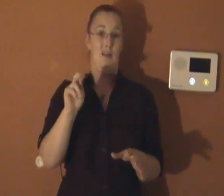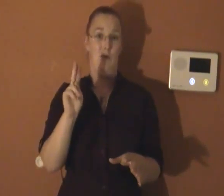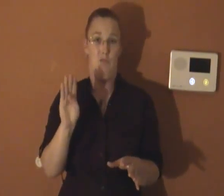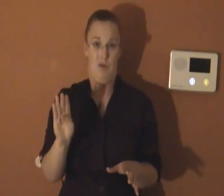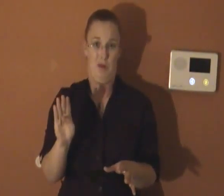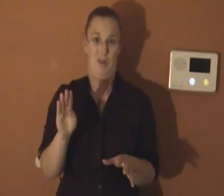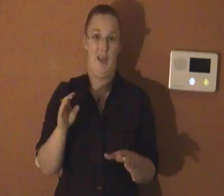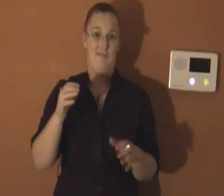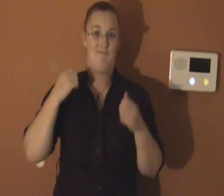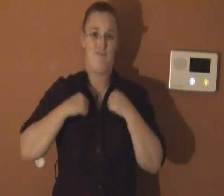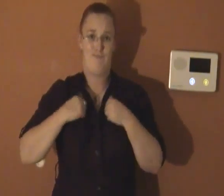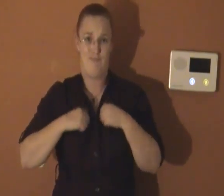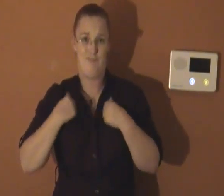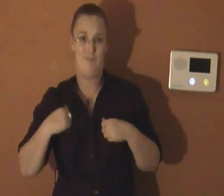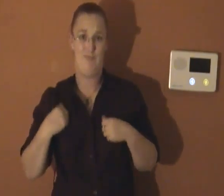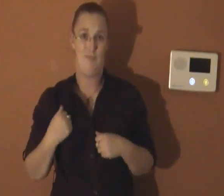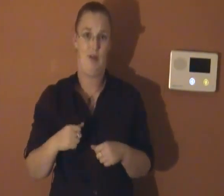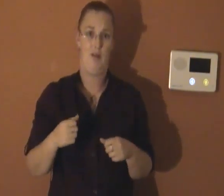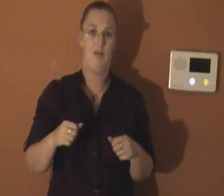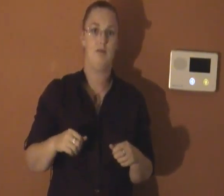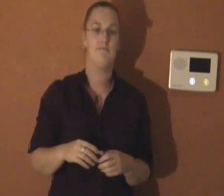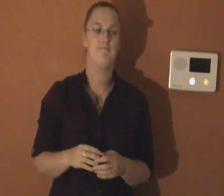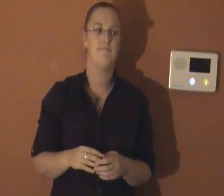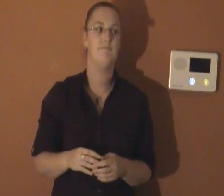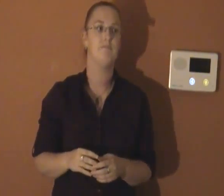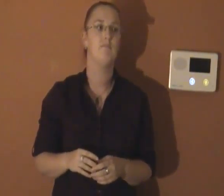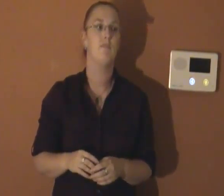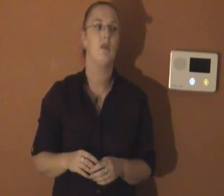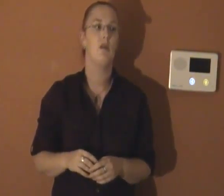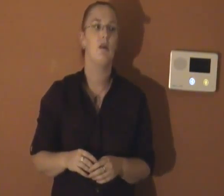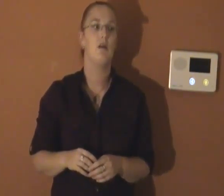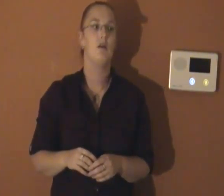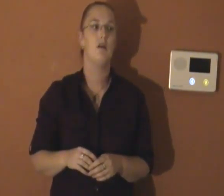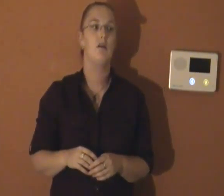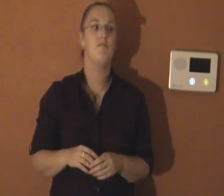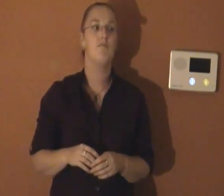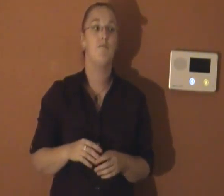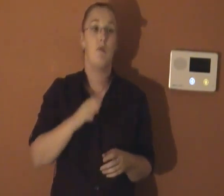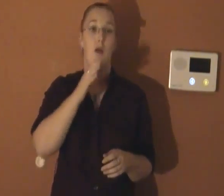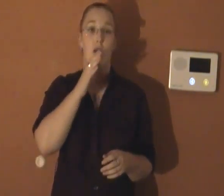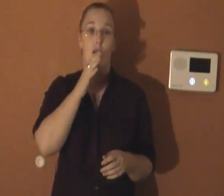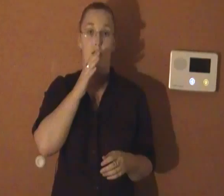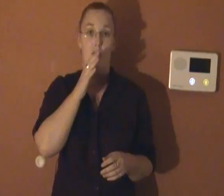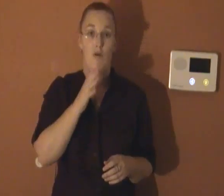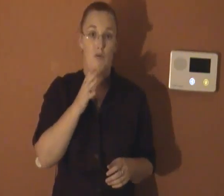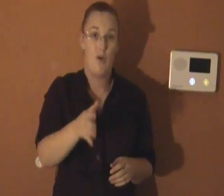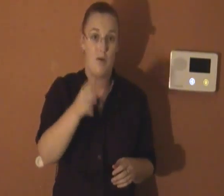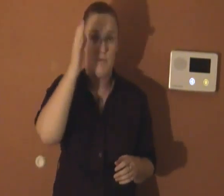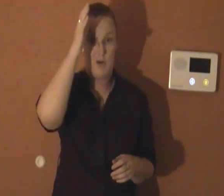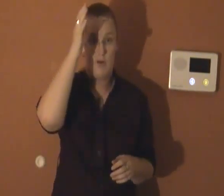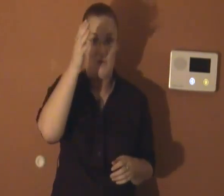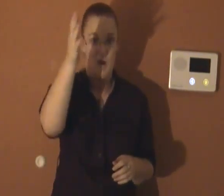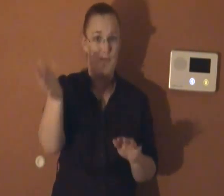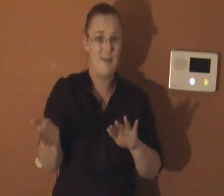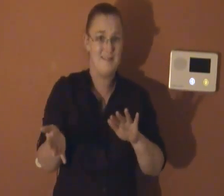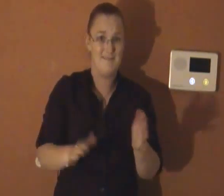Later on, when my grandparents died, I attended the auction where unfortunately everything was